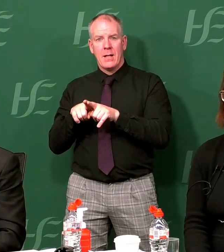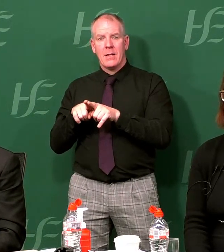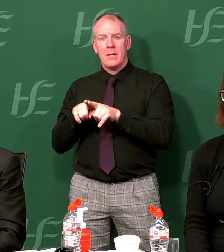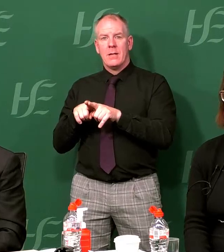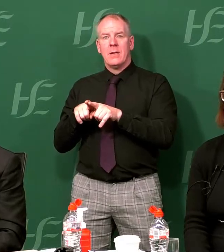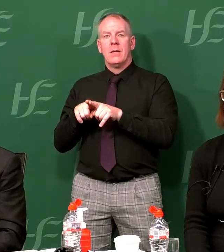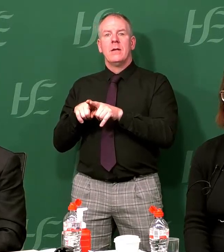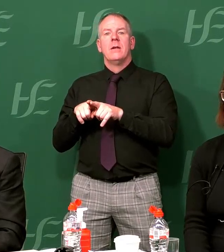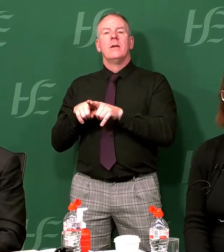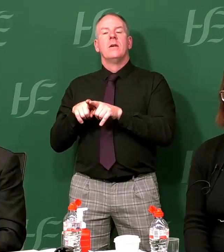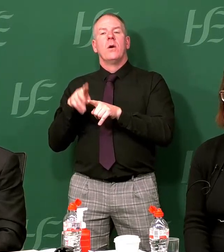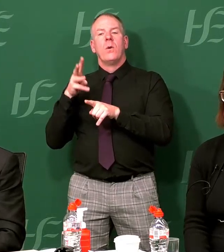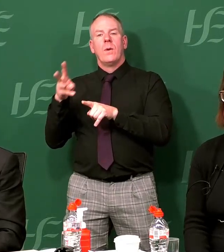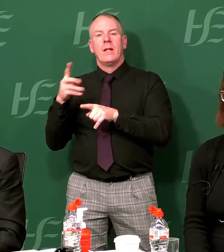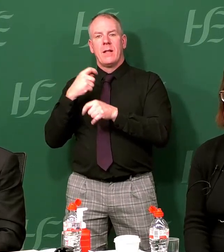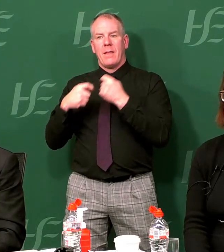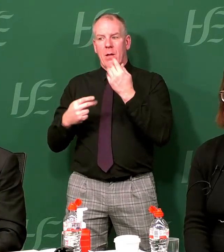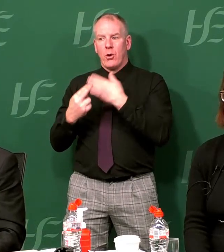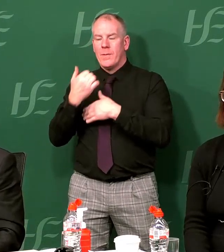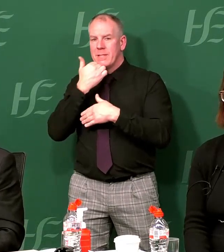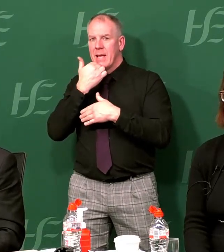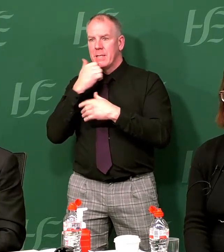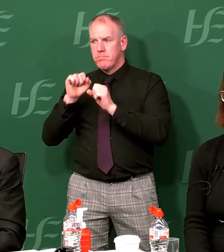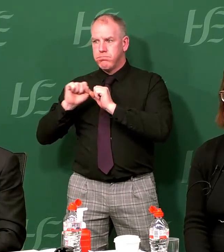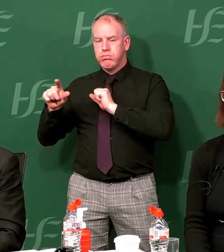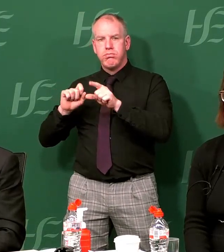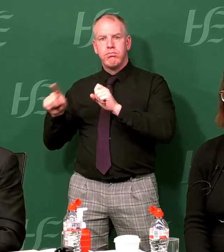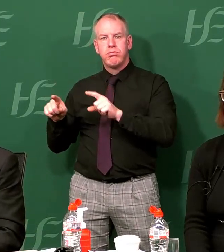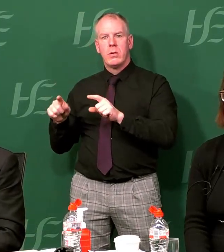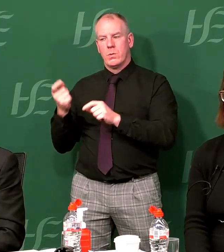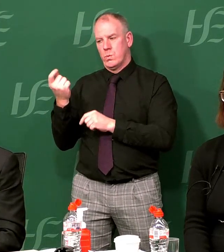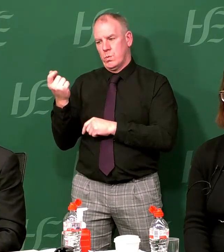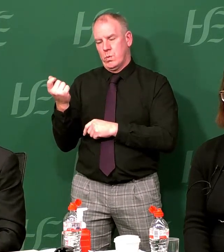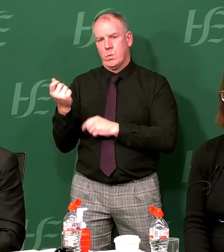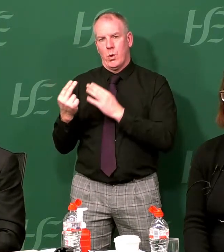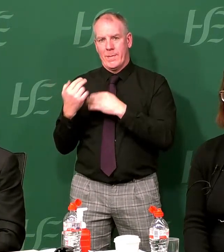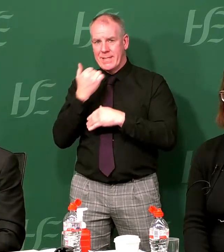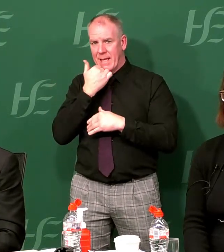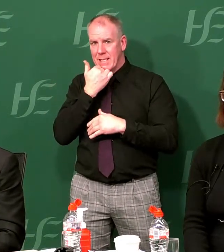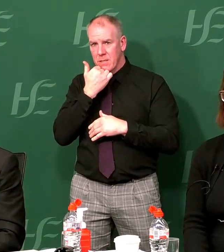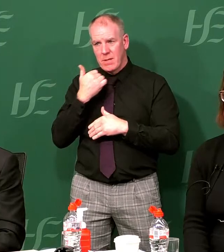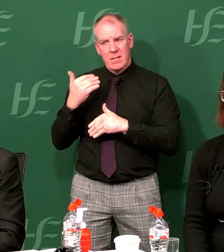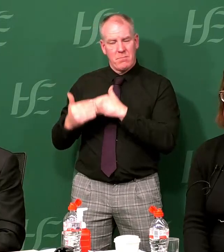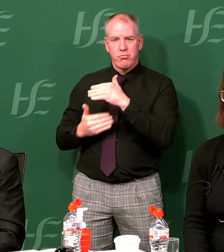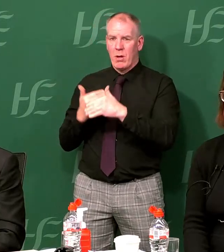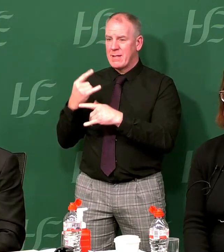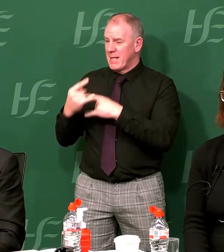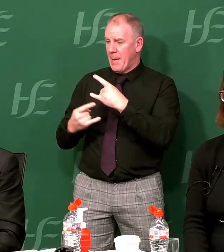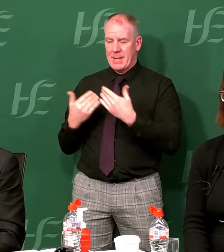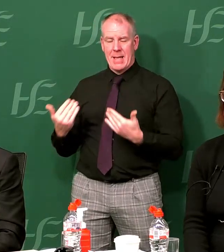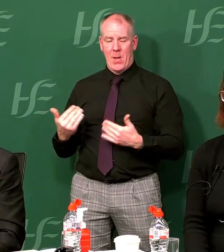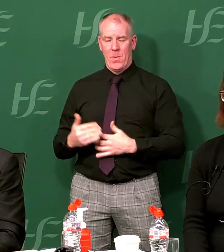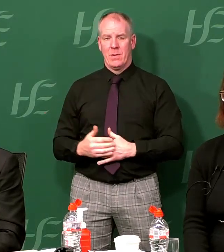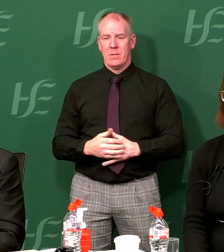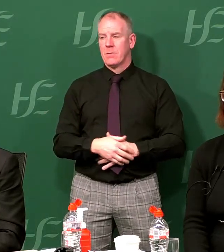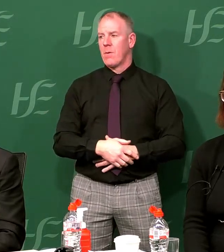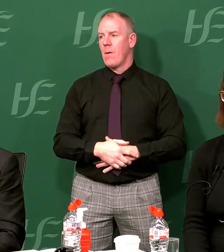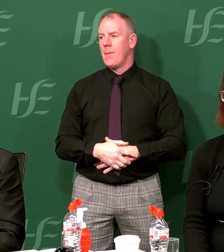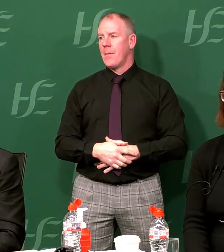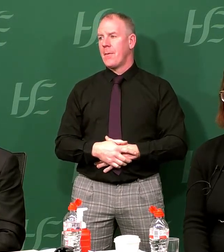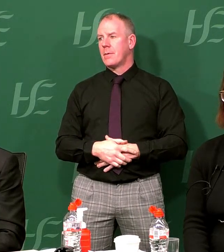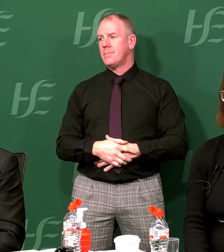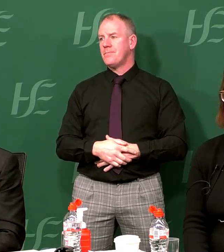that's expected to start issuing very shortly. So that process is ongoing. There's